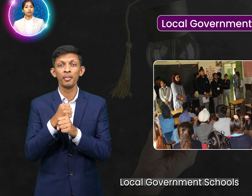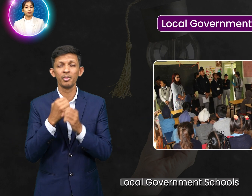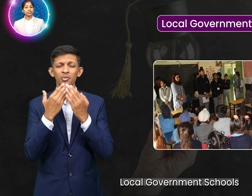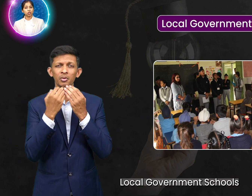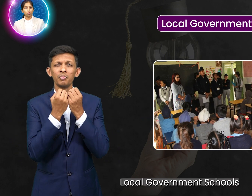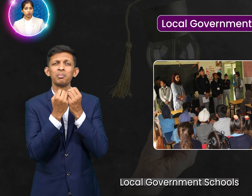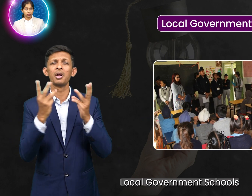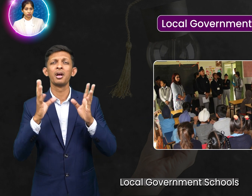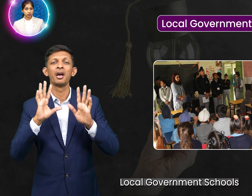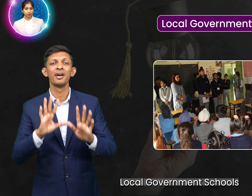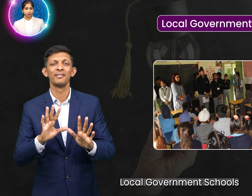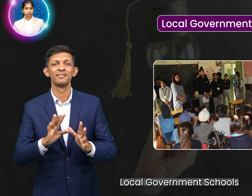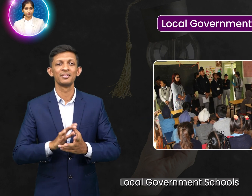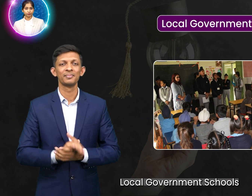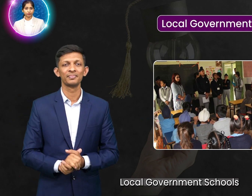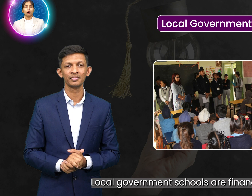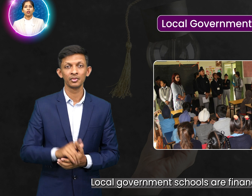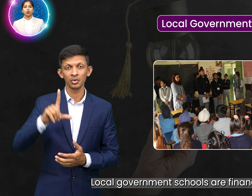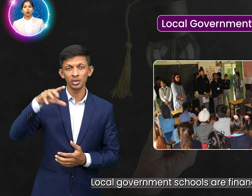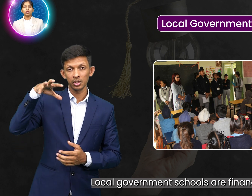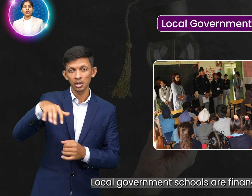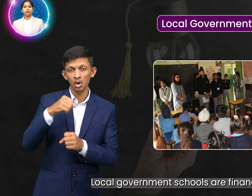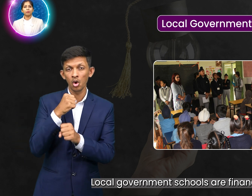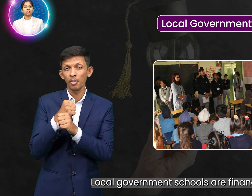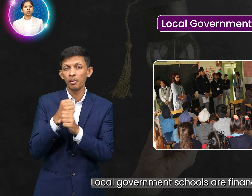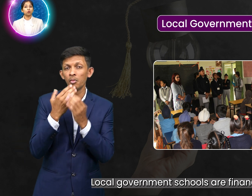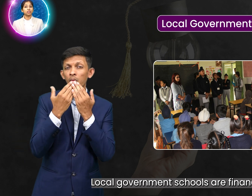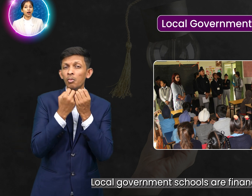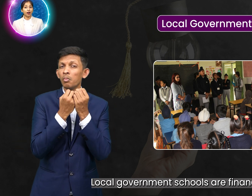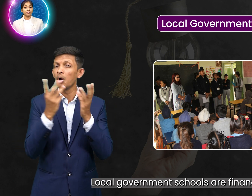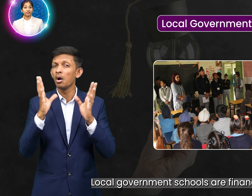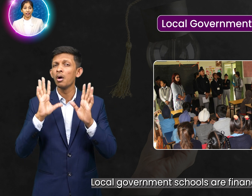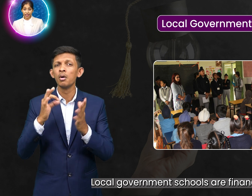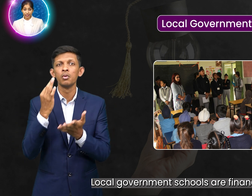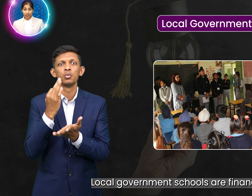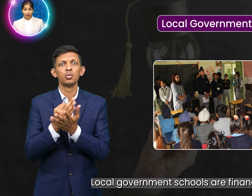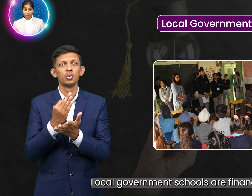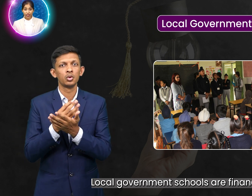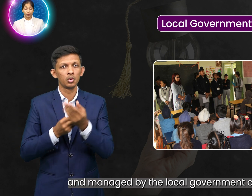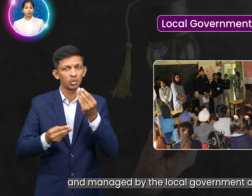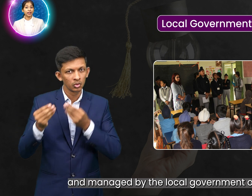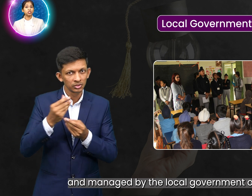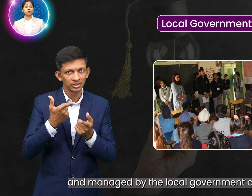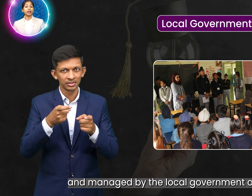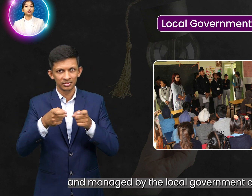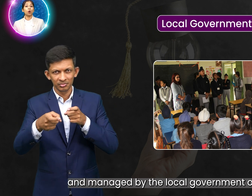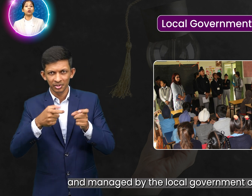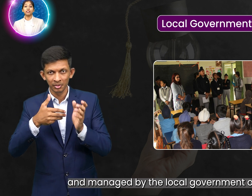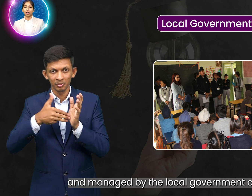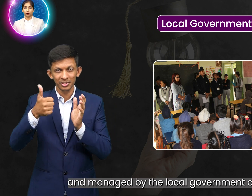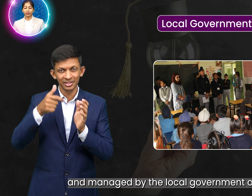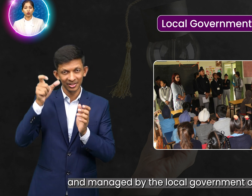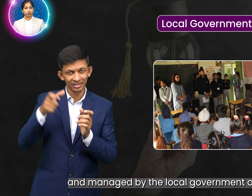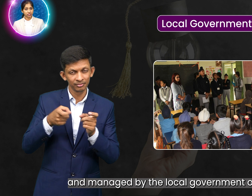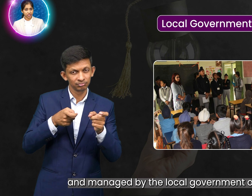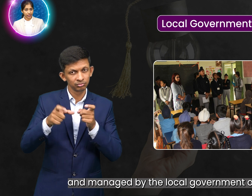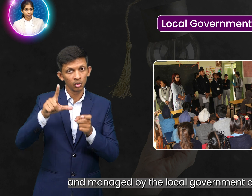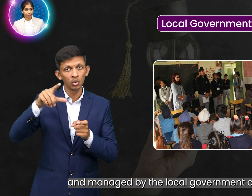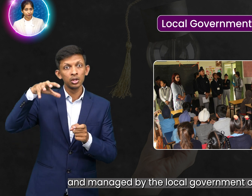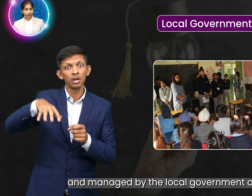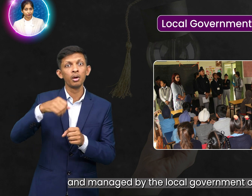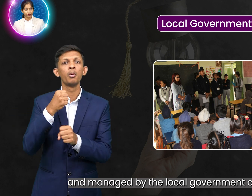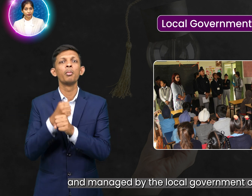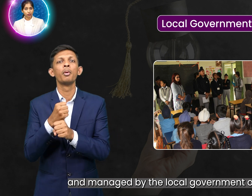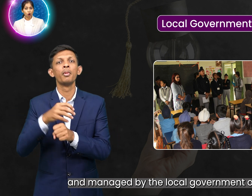Local government schools. Local government schools are financed and managed by the local government of a